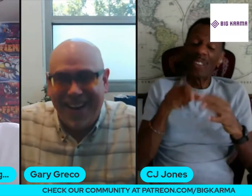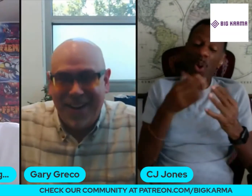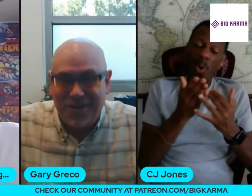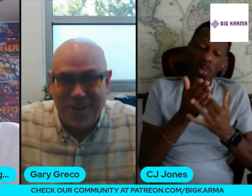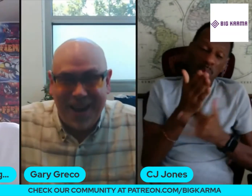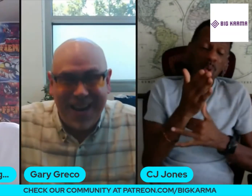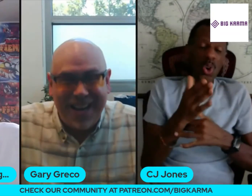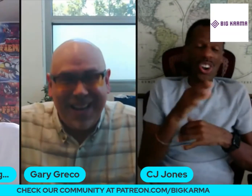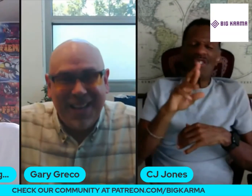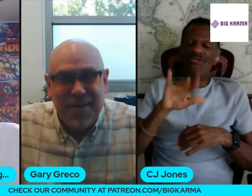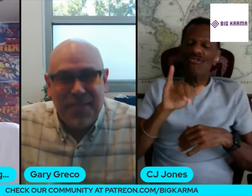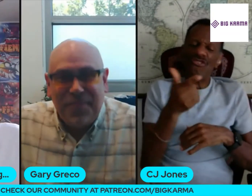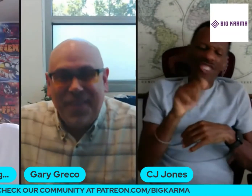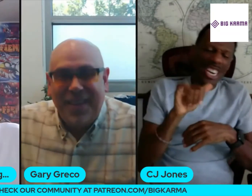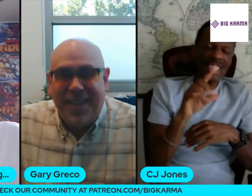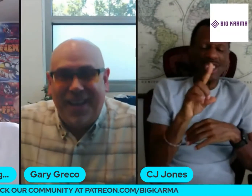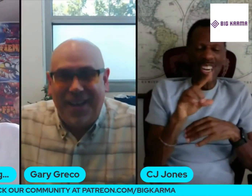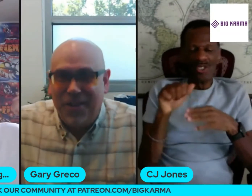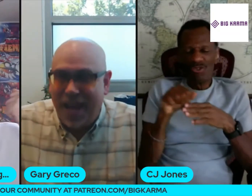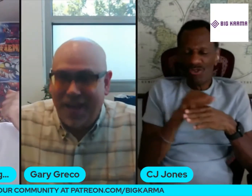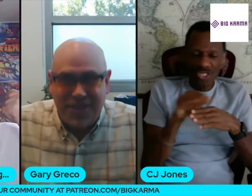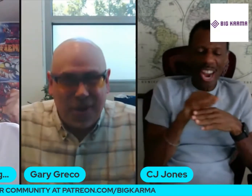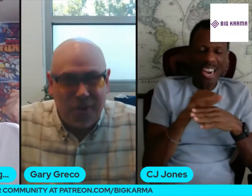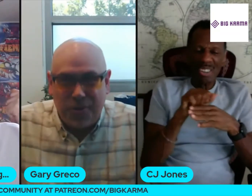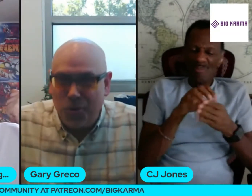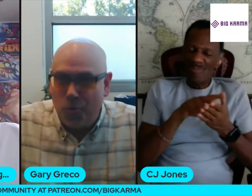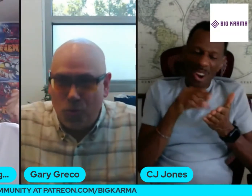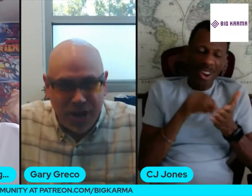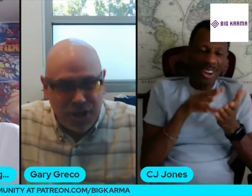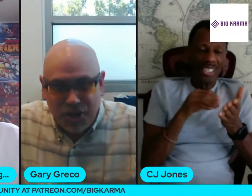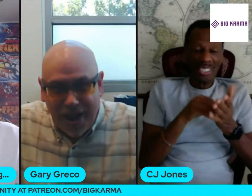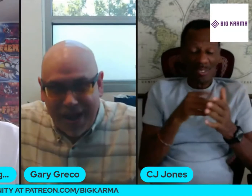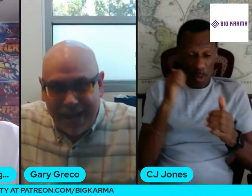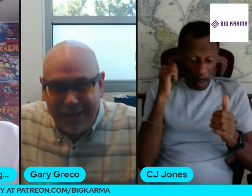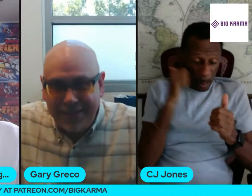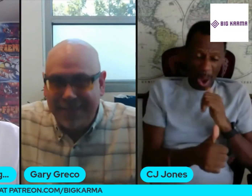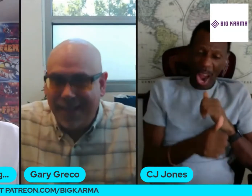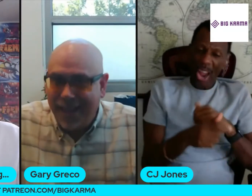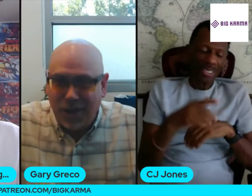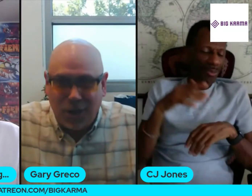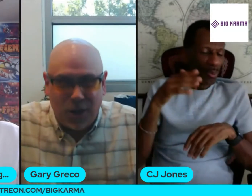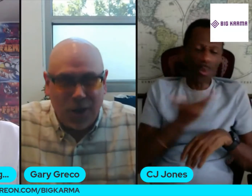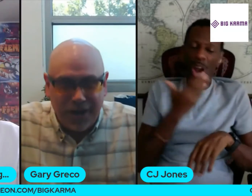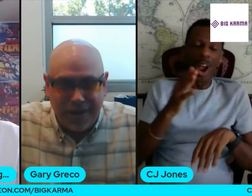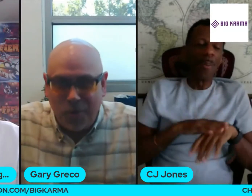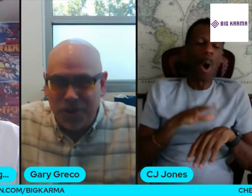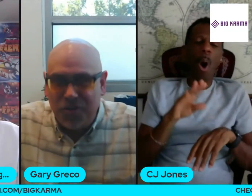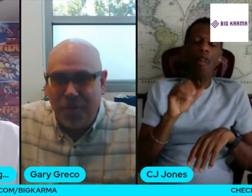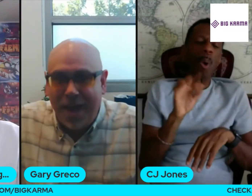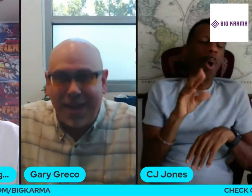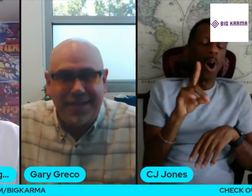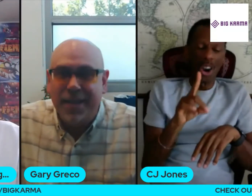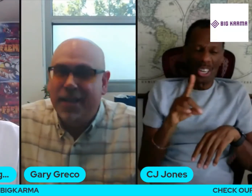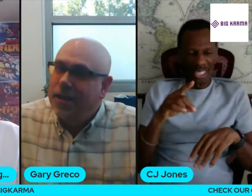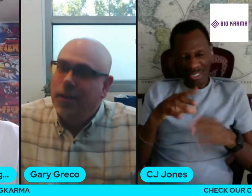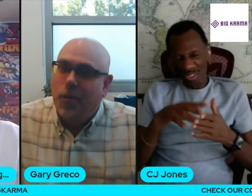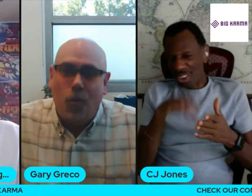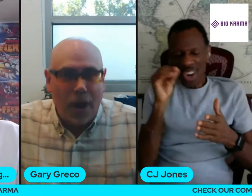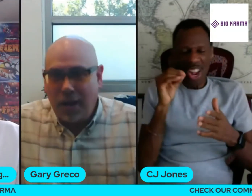All right, great. You'll have to go through rigid training and learn. And once you